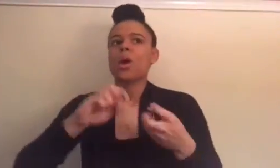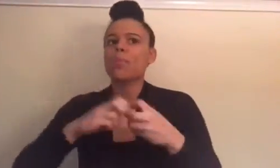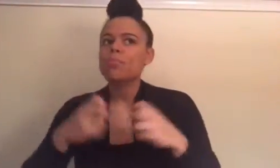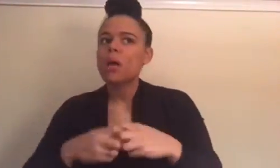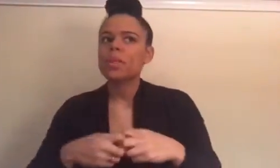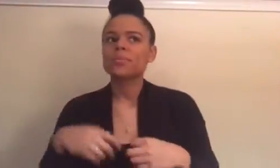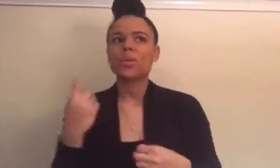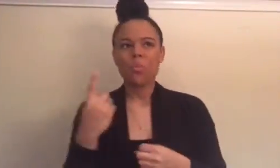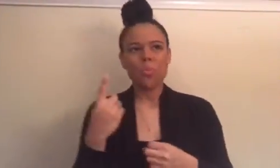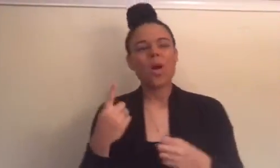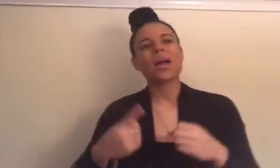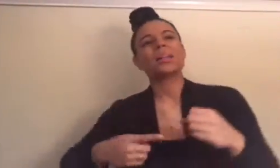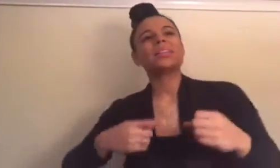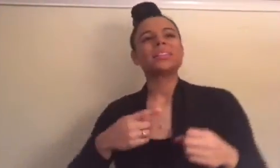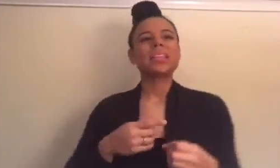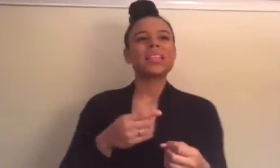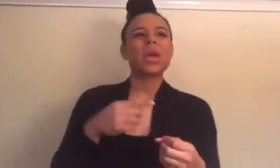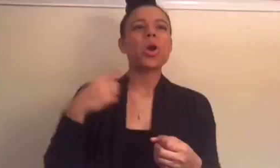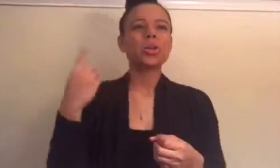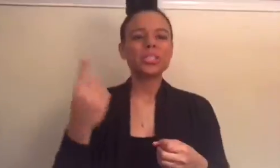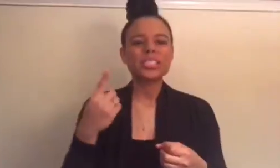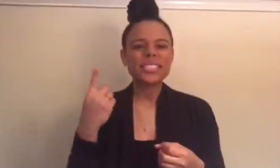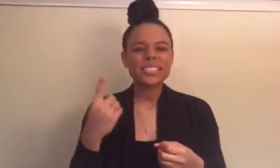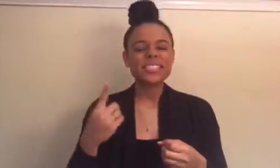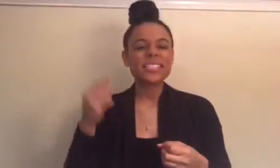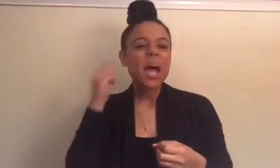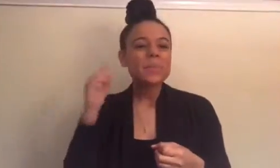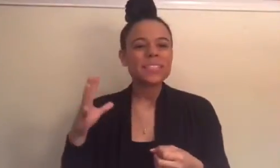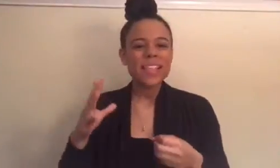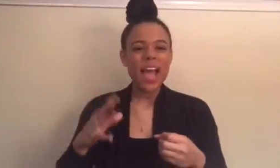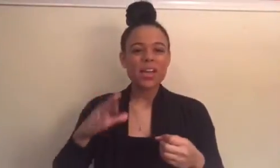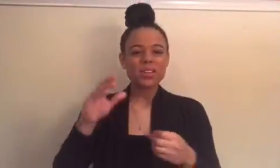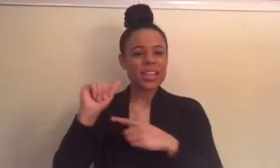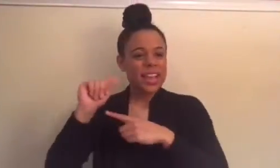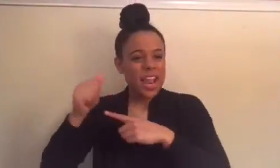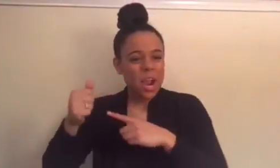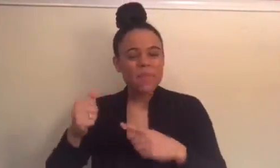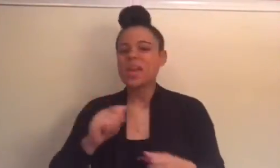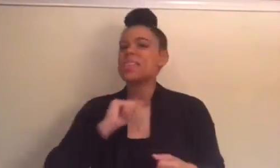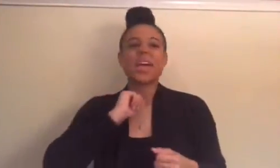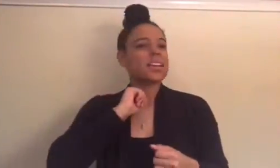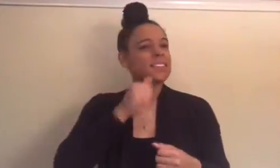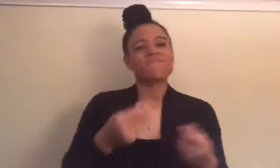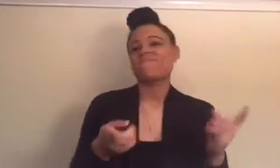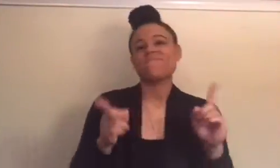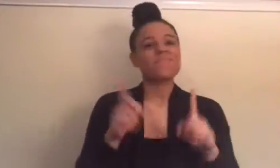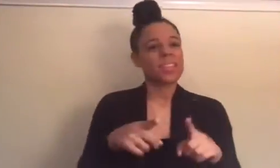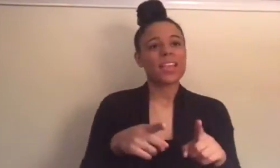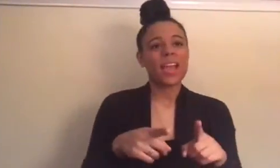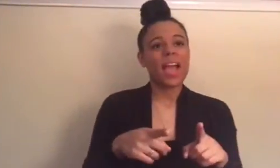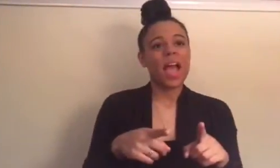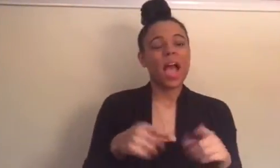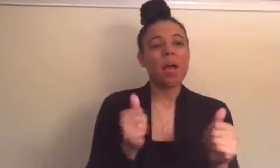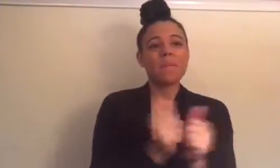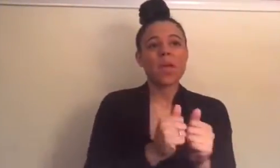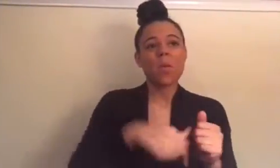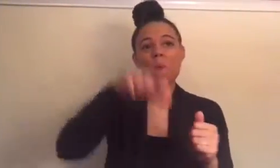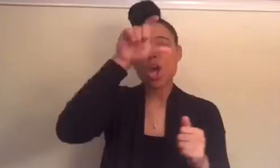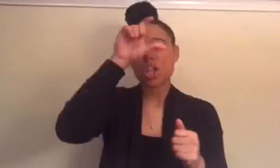there are some sounds in Arabic that just don't make it through a European voice box without lots of practice. Trust me on